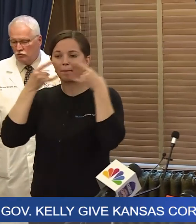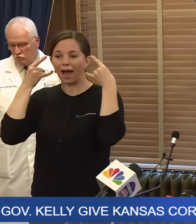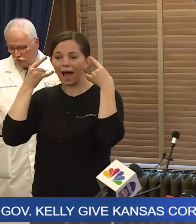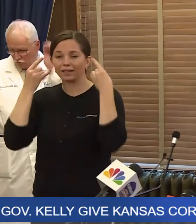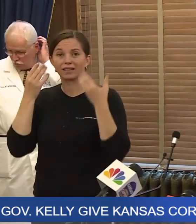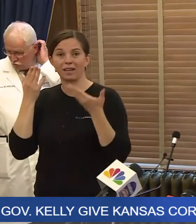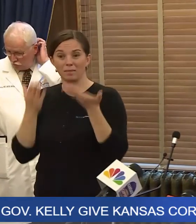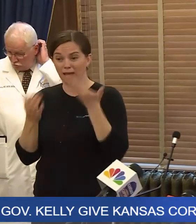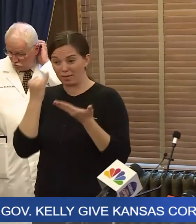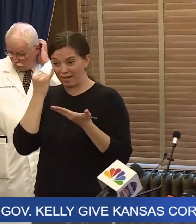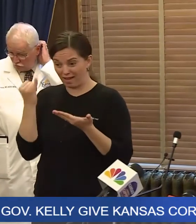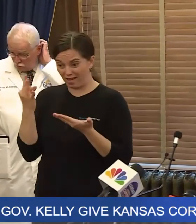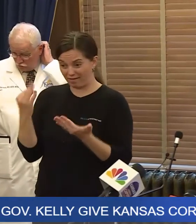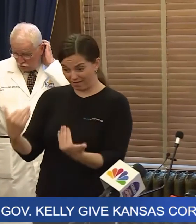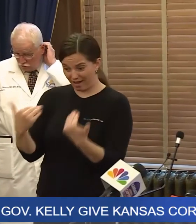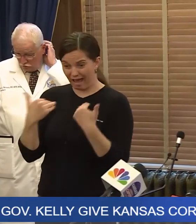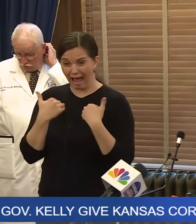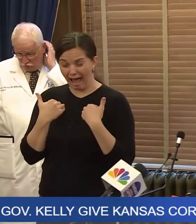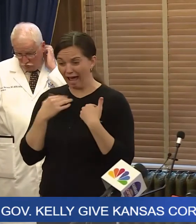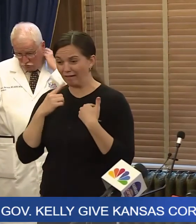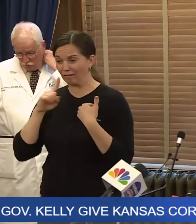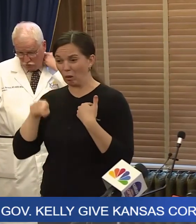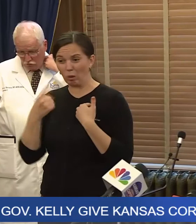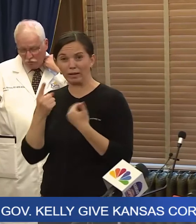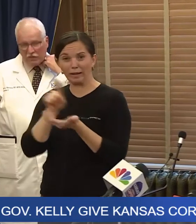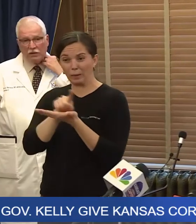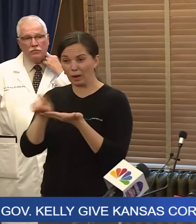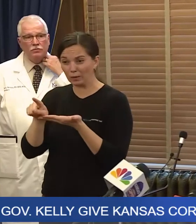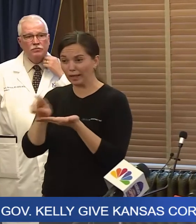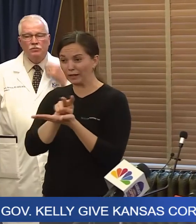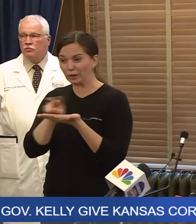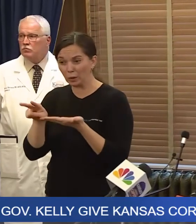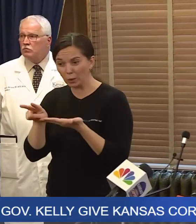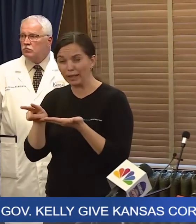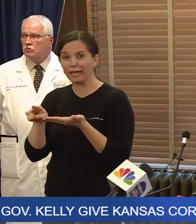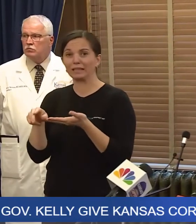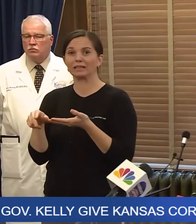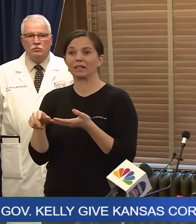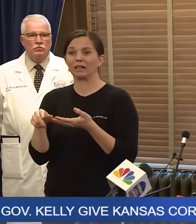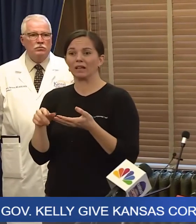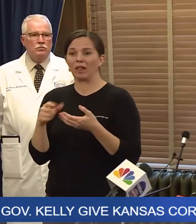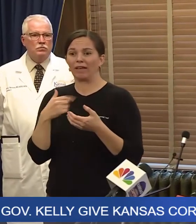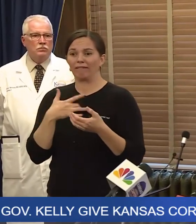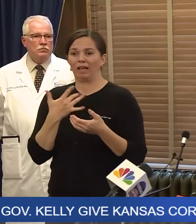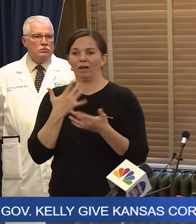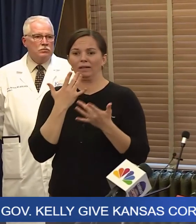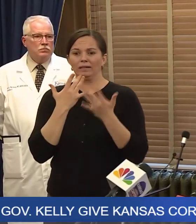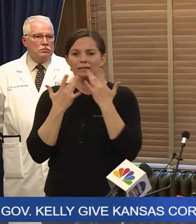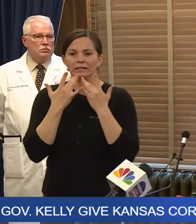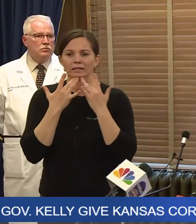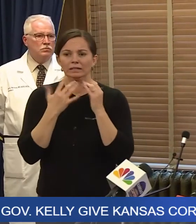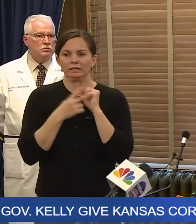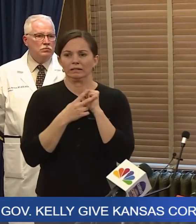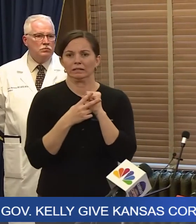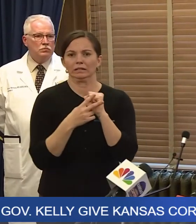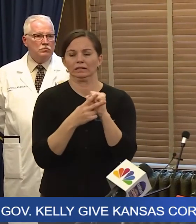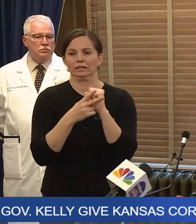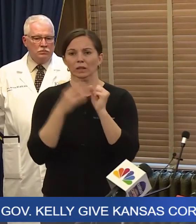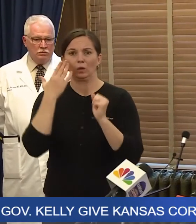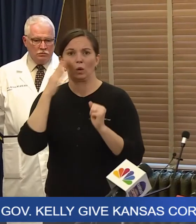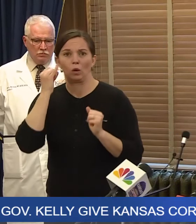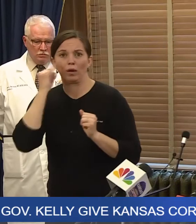it's a week's supply or 2 weeks supply, they don't dare use it, not knowing how much protective gear they'll get